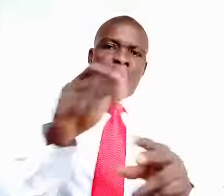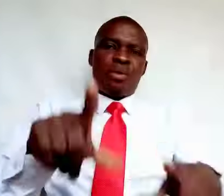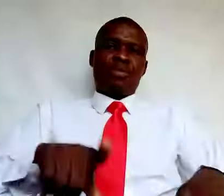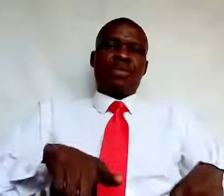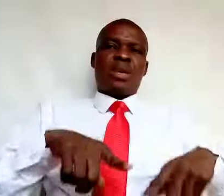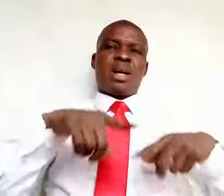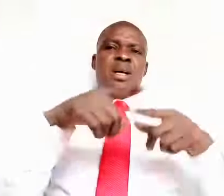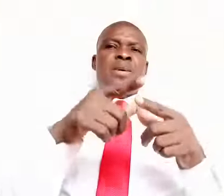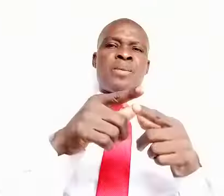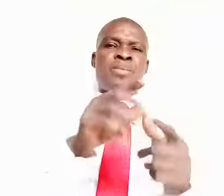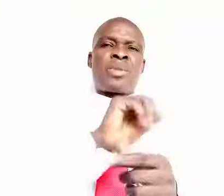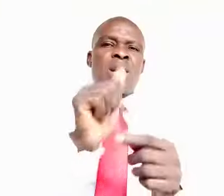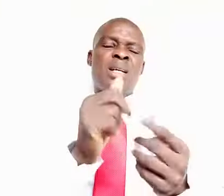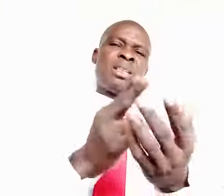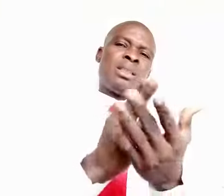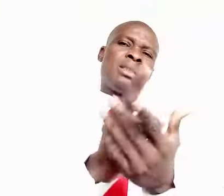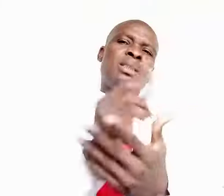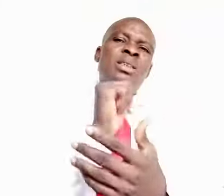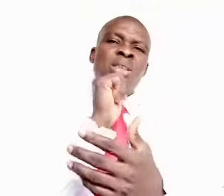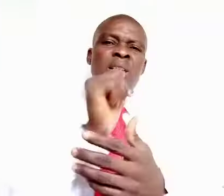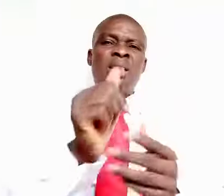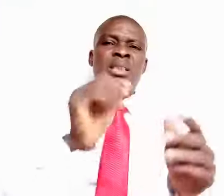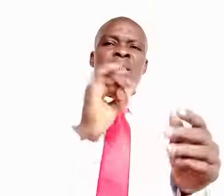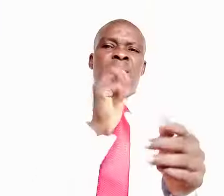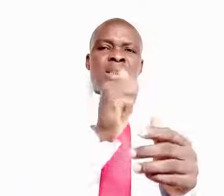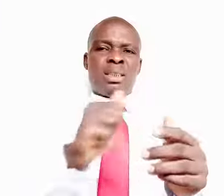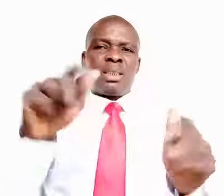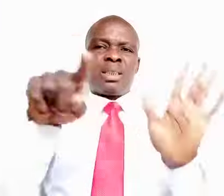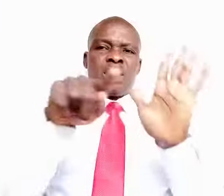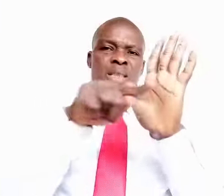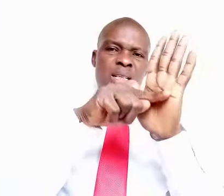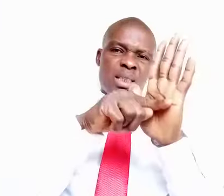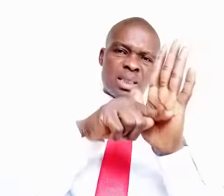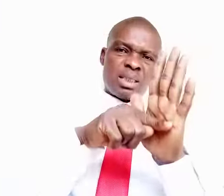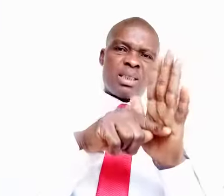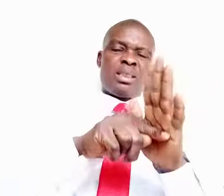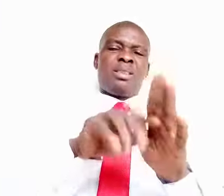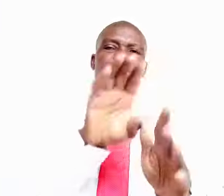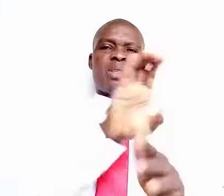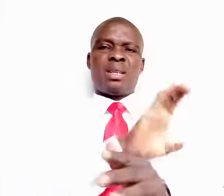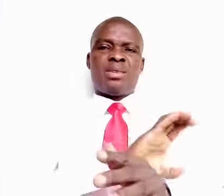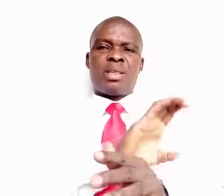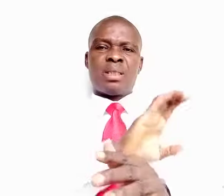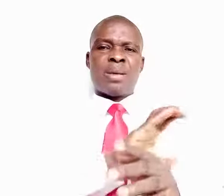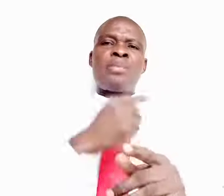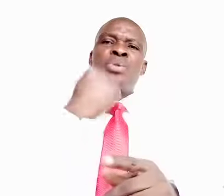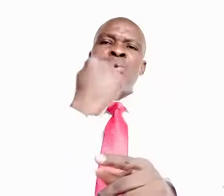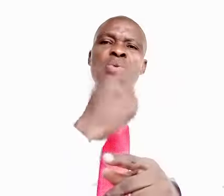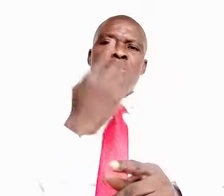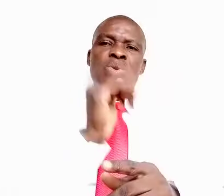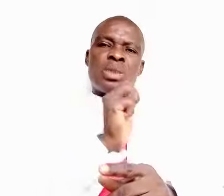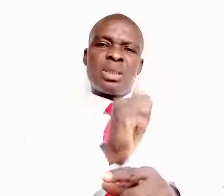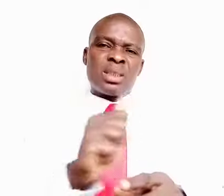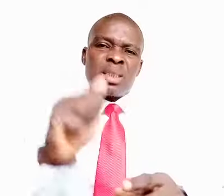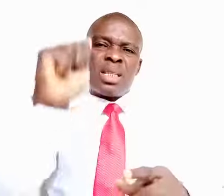as a negative character. Who is a dishonest person? Who dishonest person